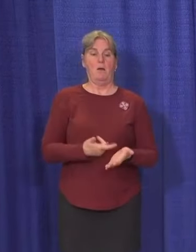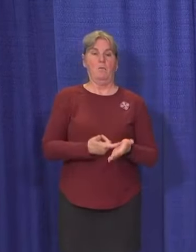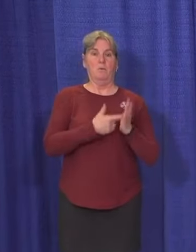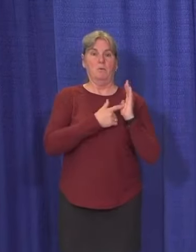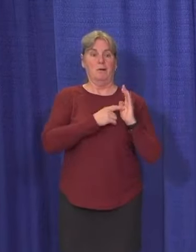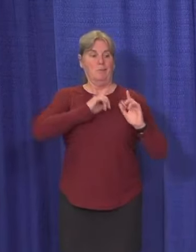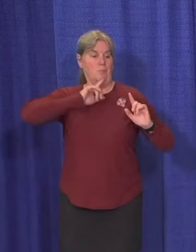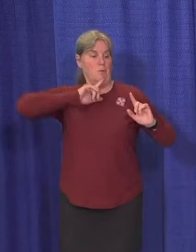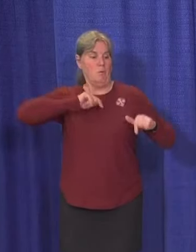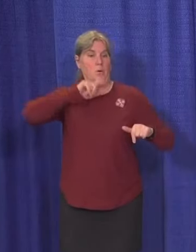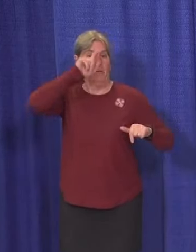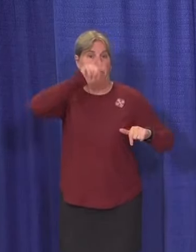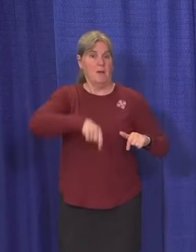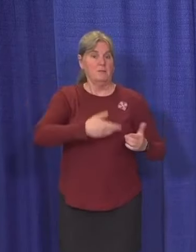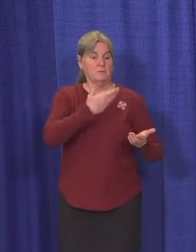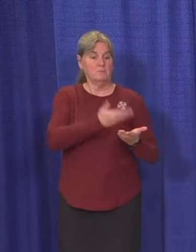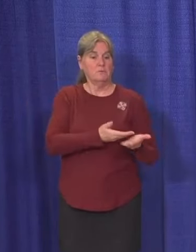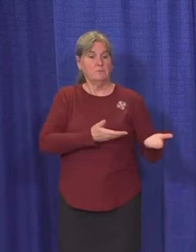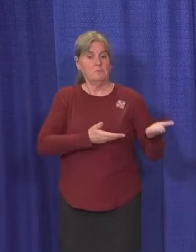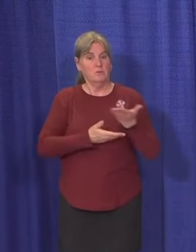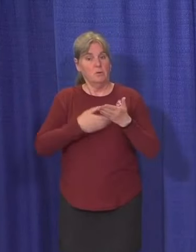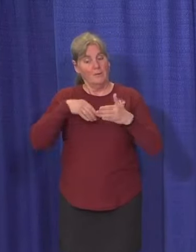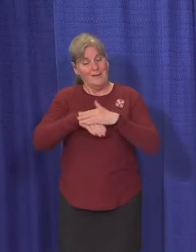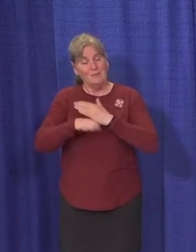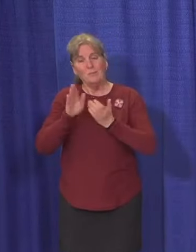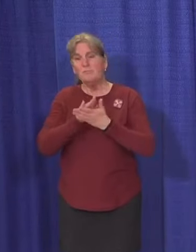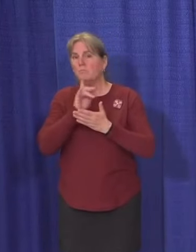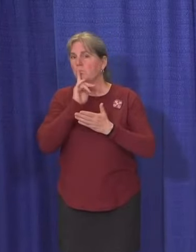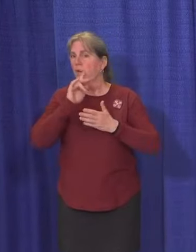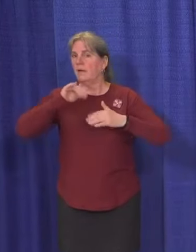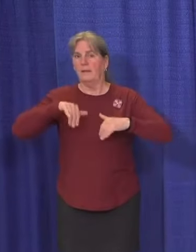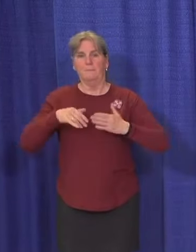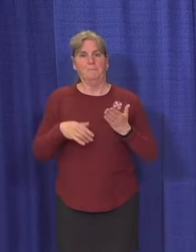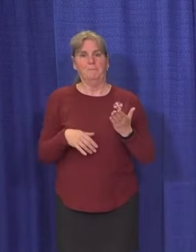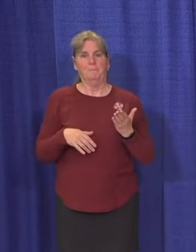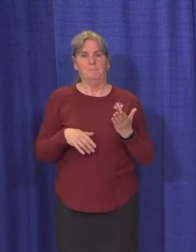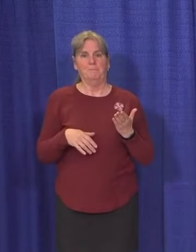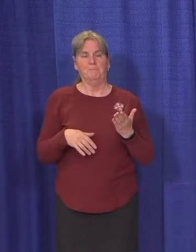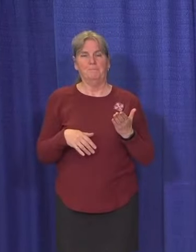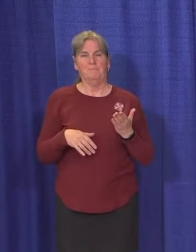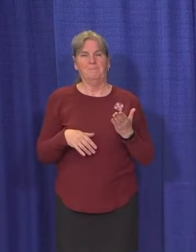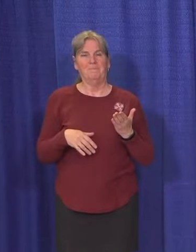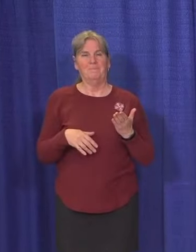process in place like that, and